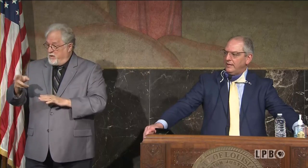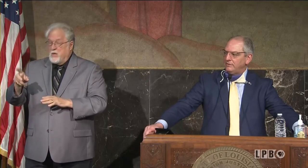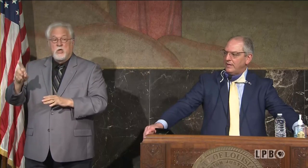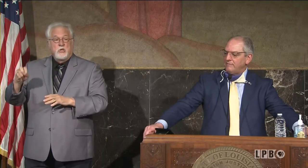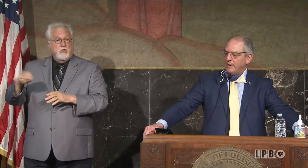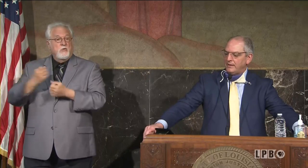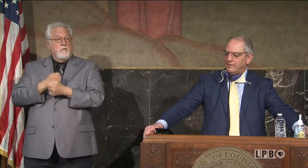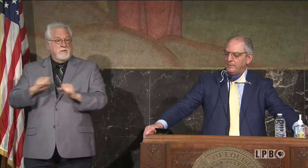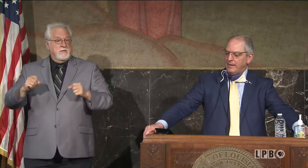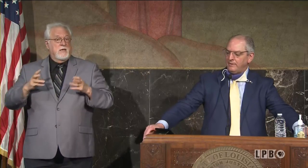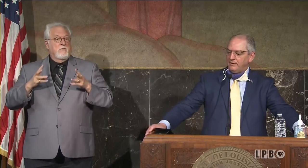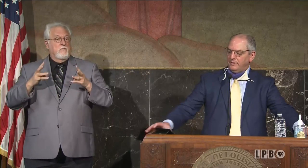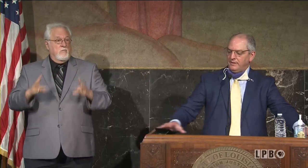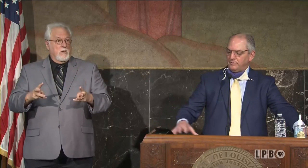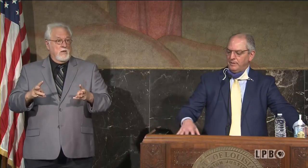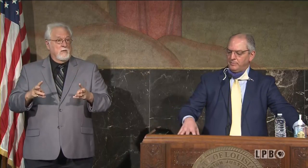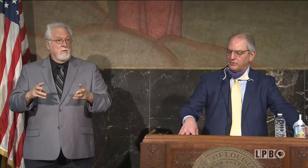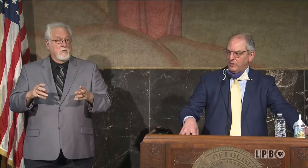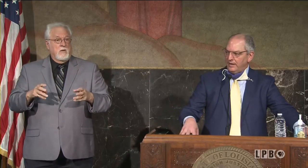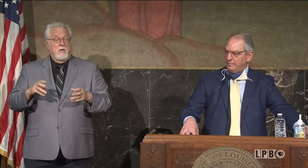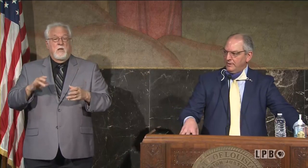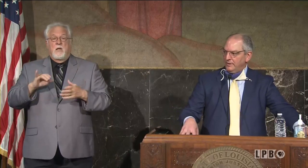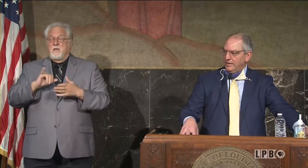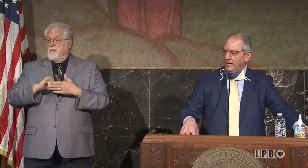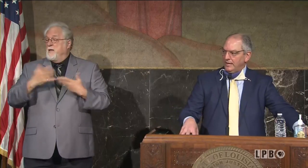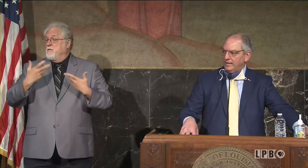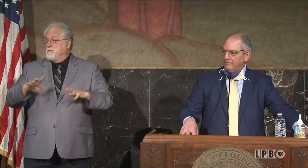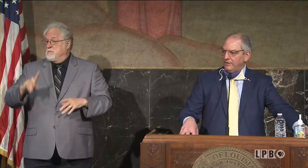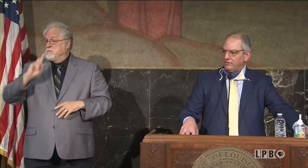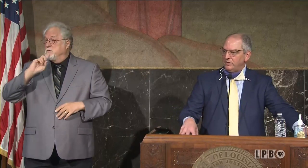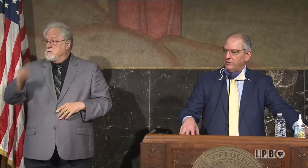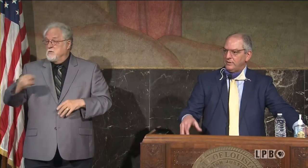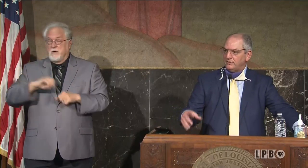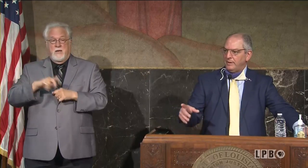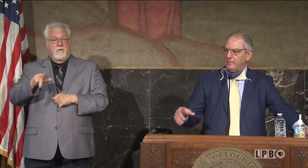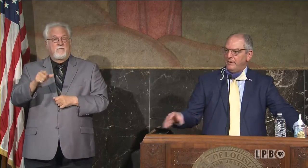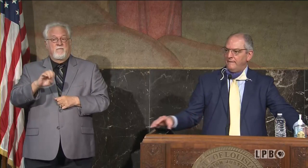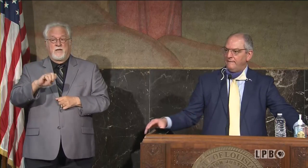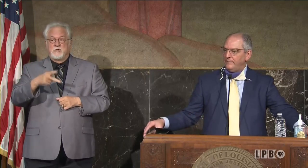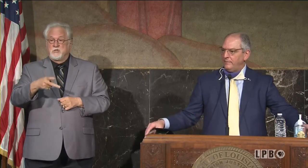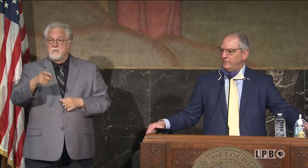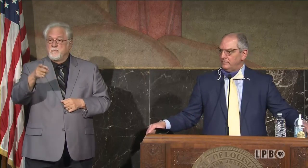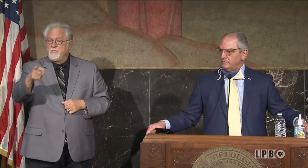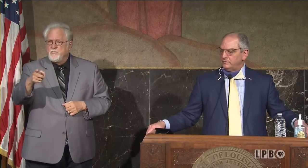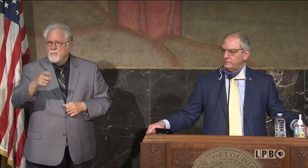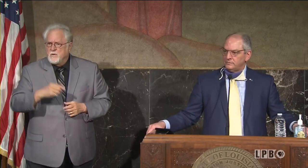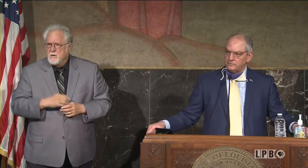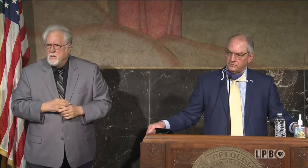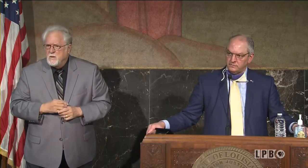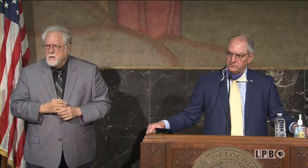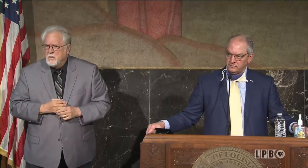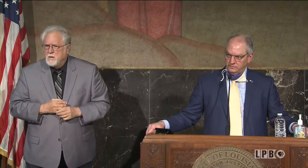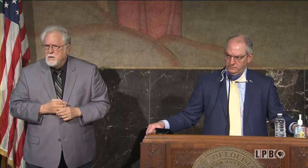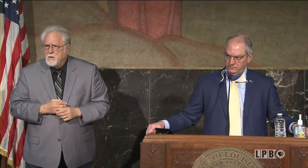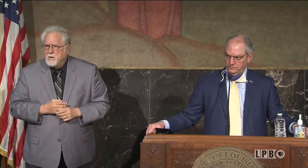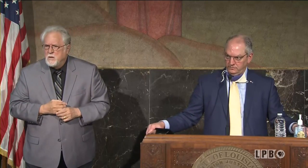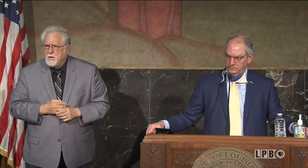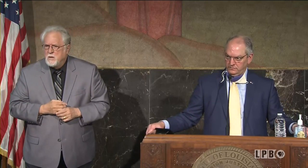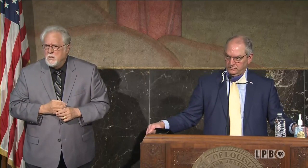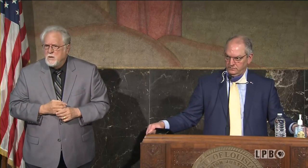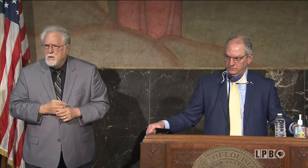in a safe manner, in a manner that's been prescribed in phase 2. Yes, ma'am. So we're seeing long